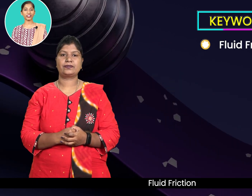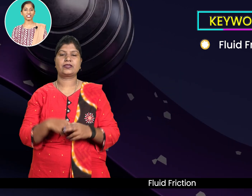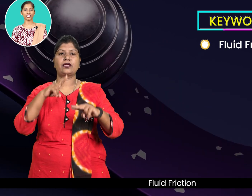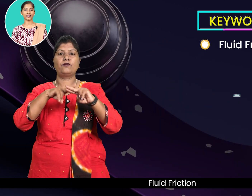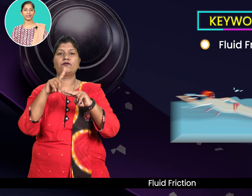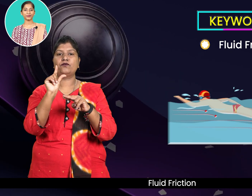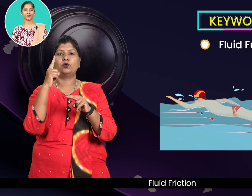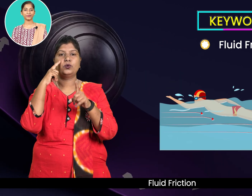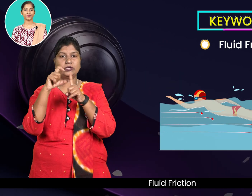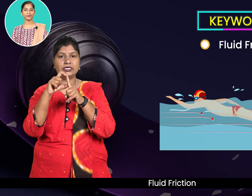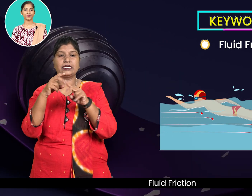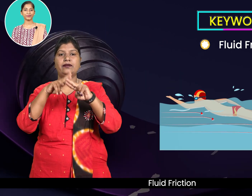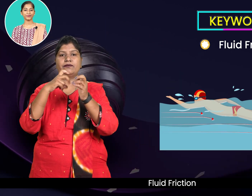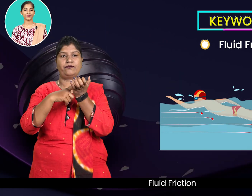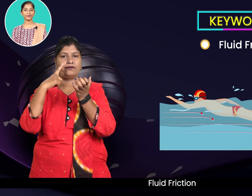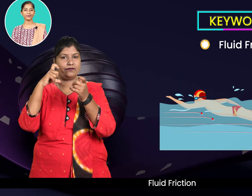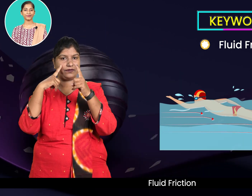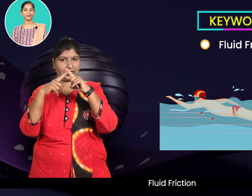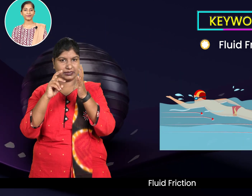fluid friction.